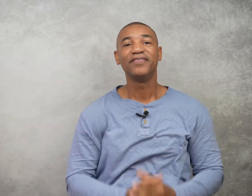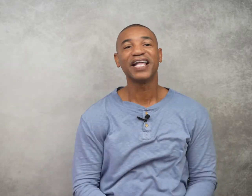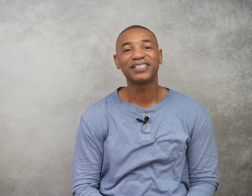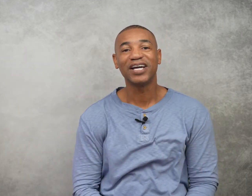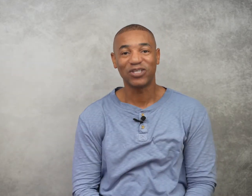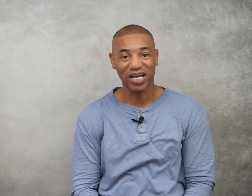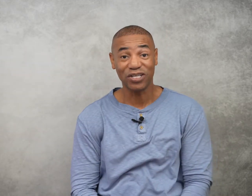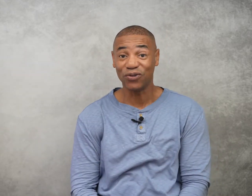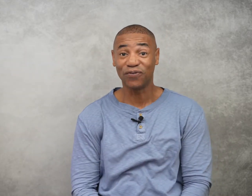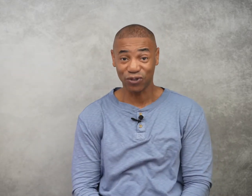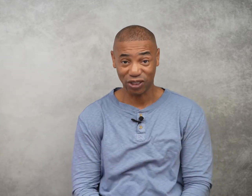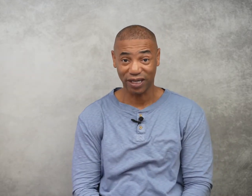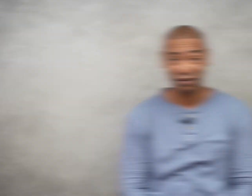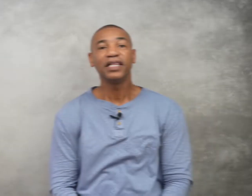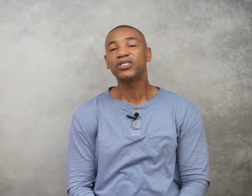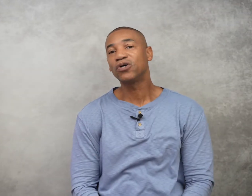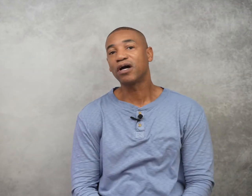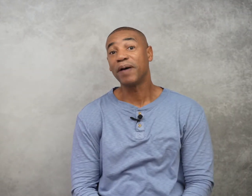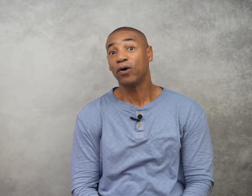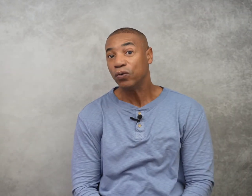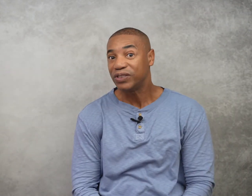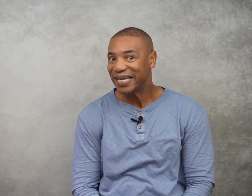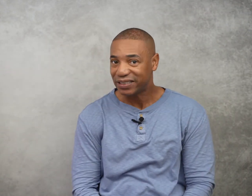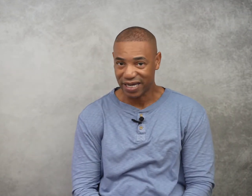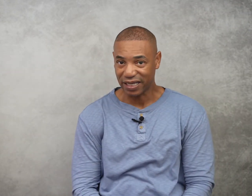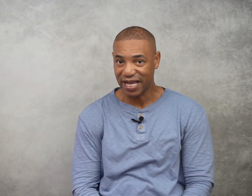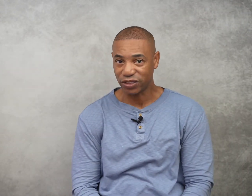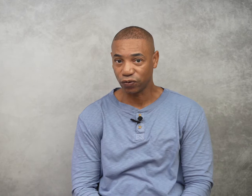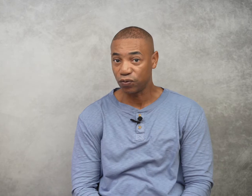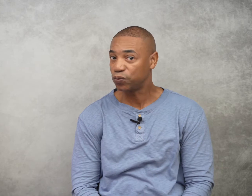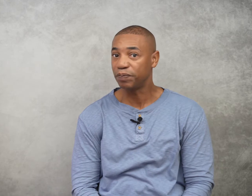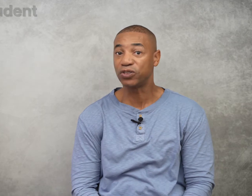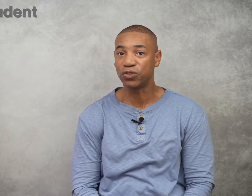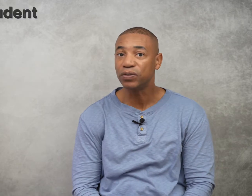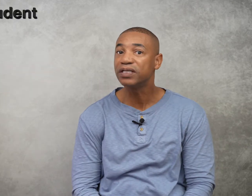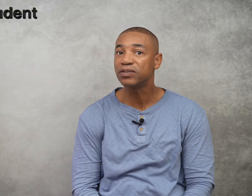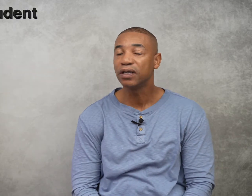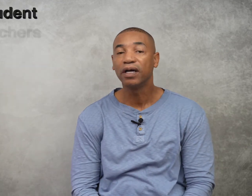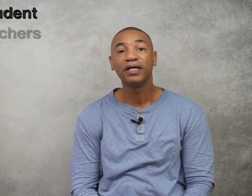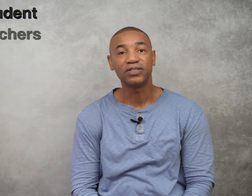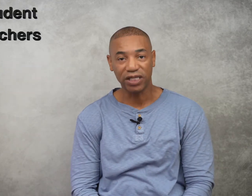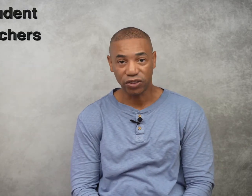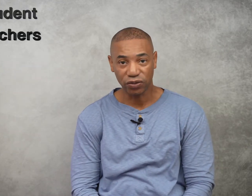That is how you sign university. Let's talk about who's inside the classroom, which would be students, teachers,